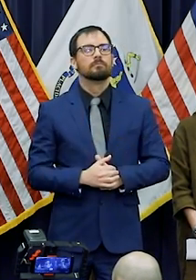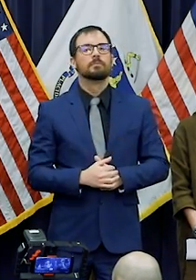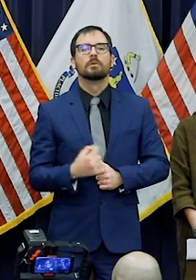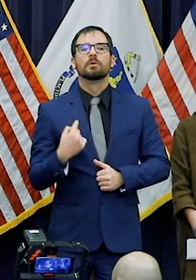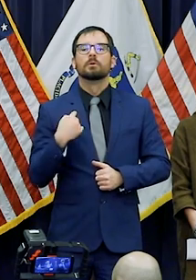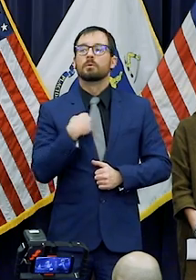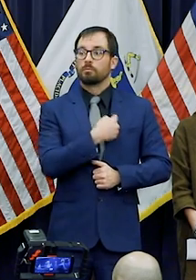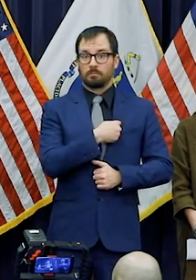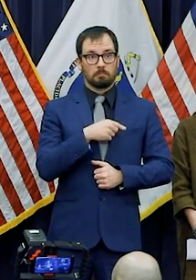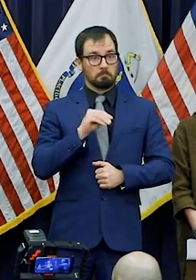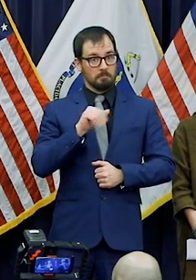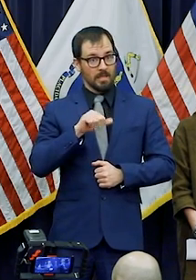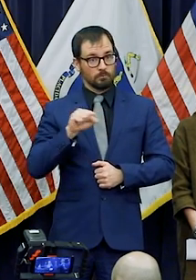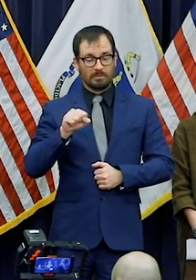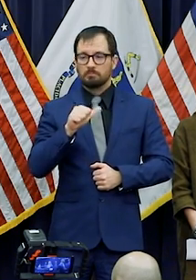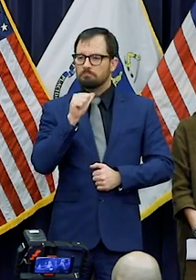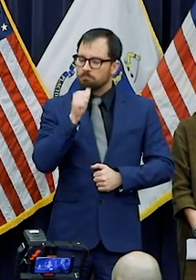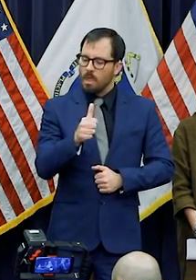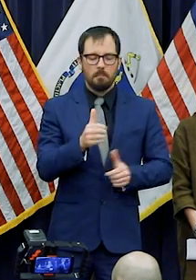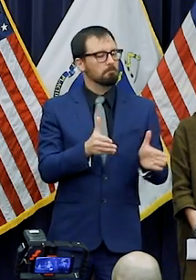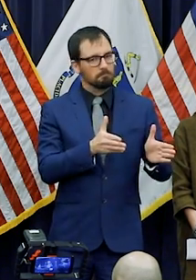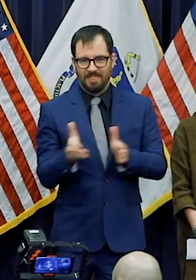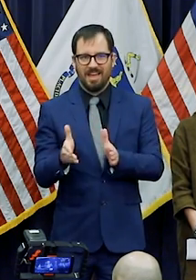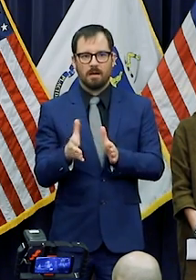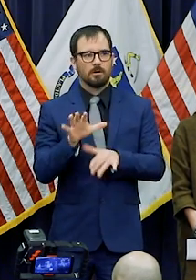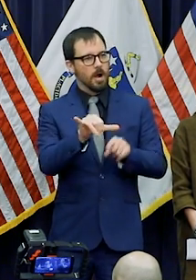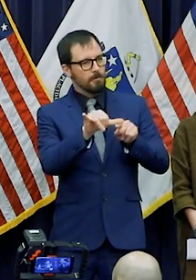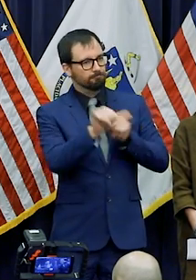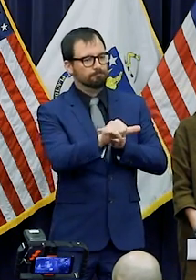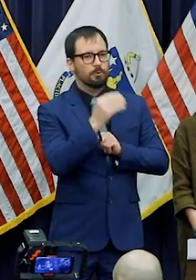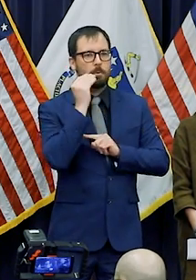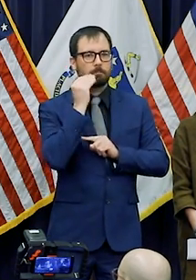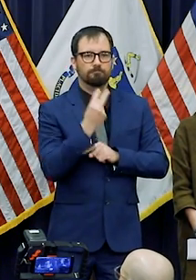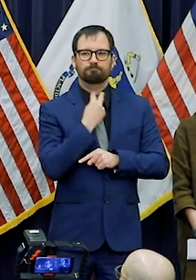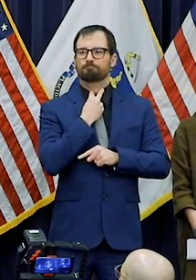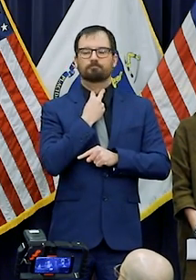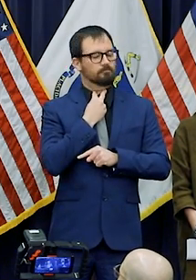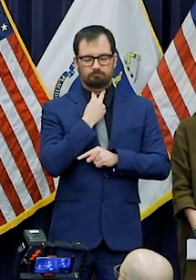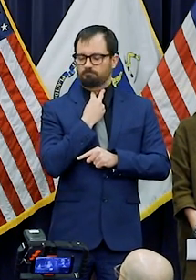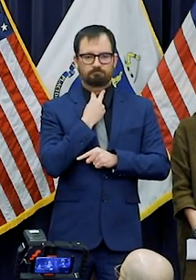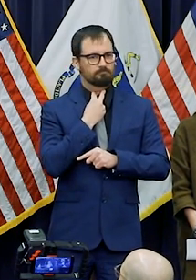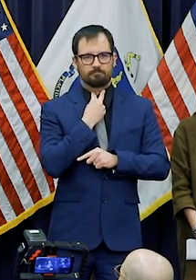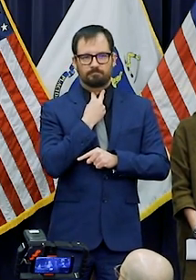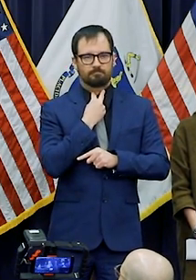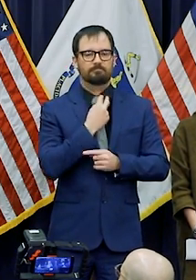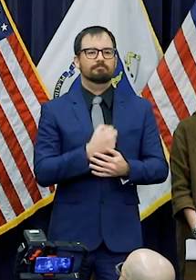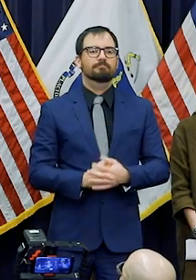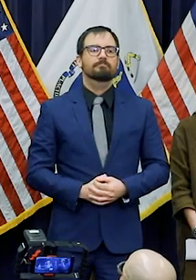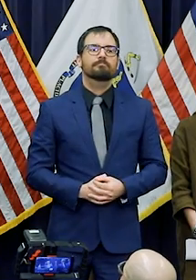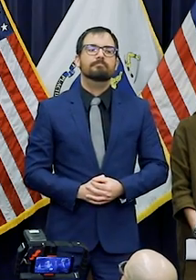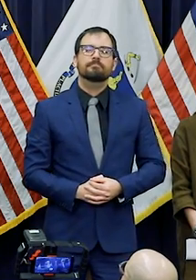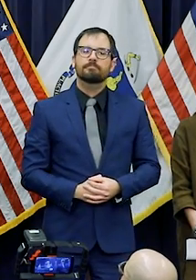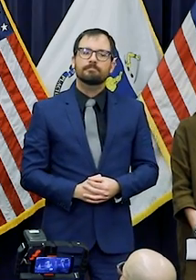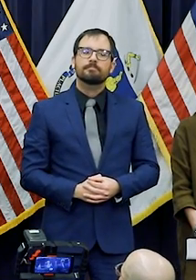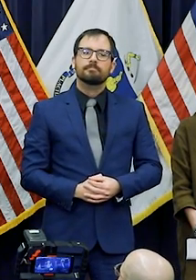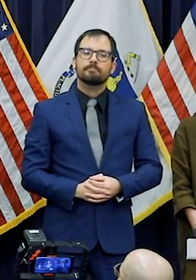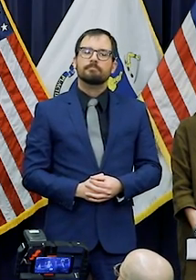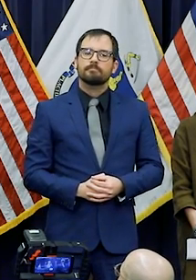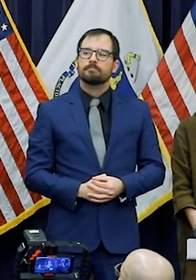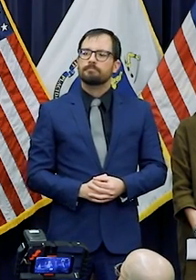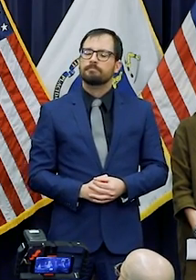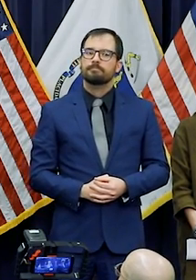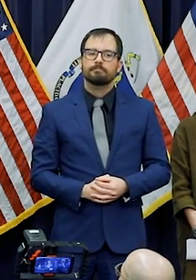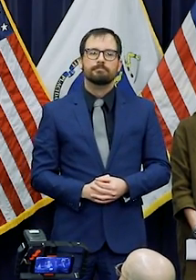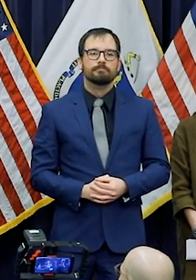orders. In times of crisis, it's imperative that everyone get their news from legitimate places, and